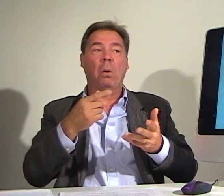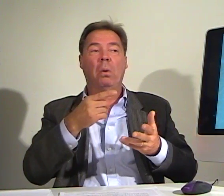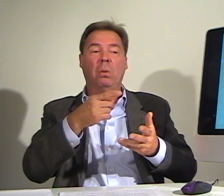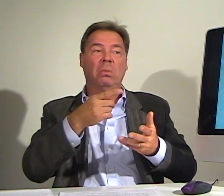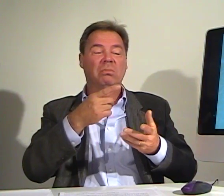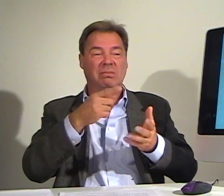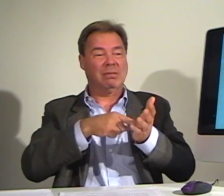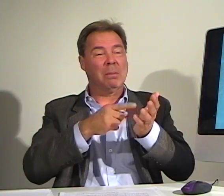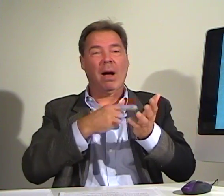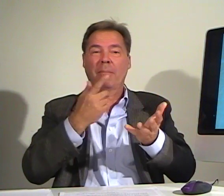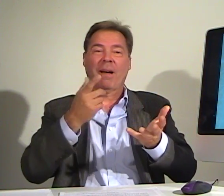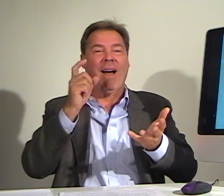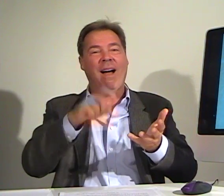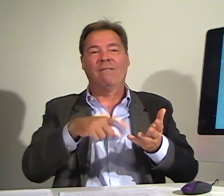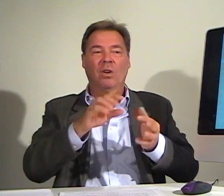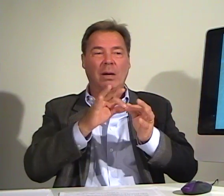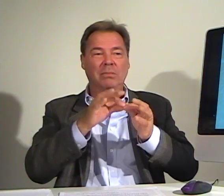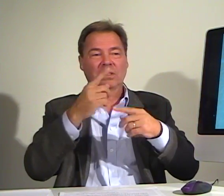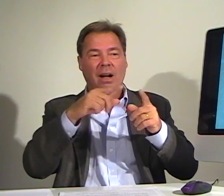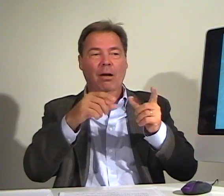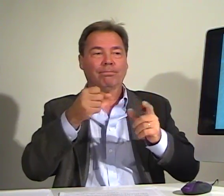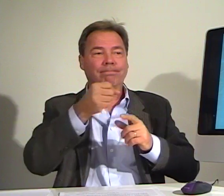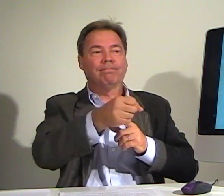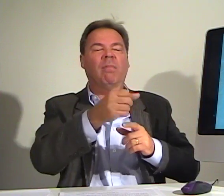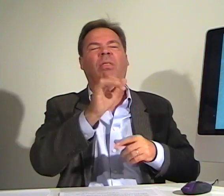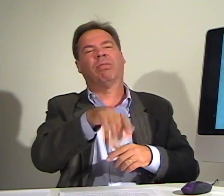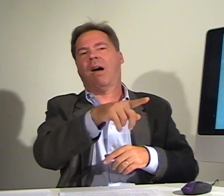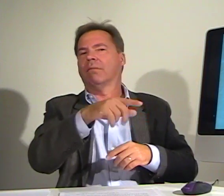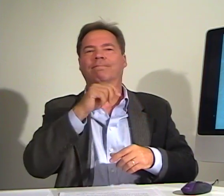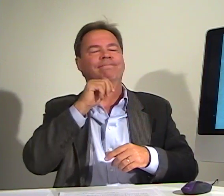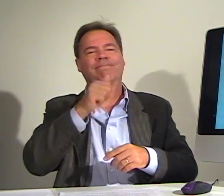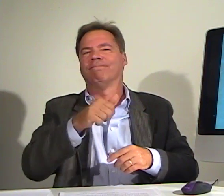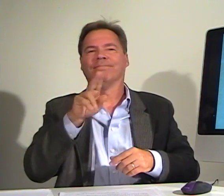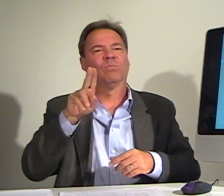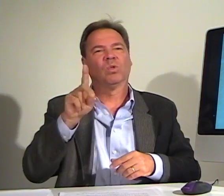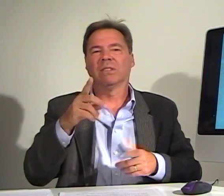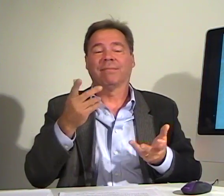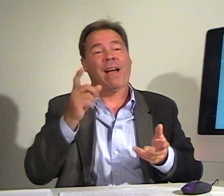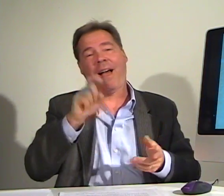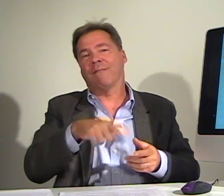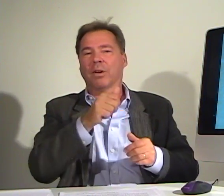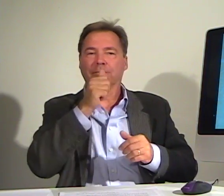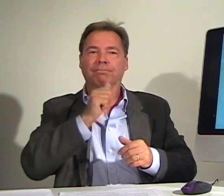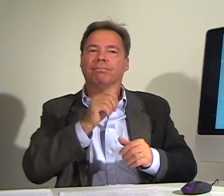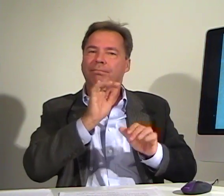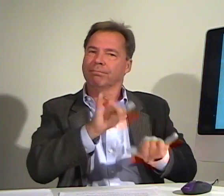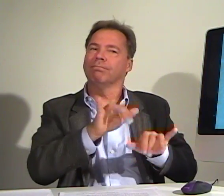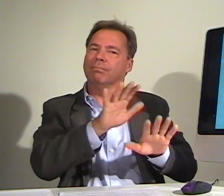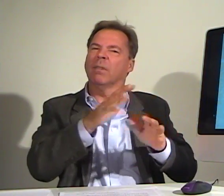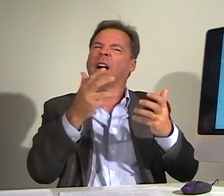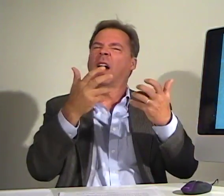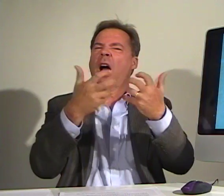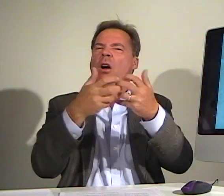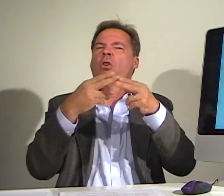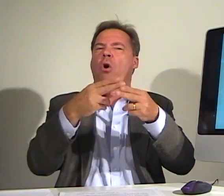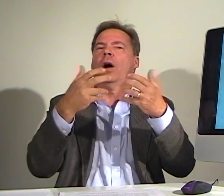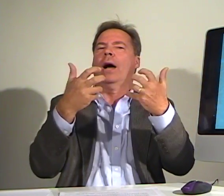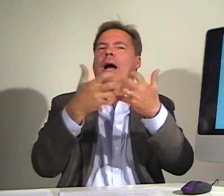that perhaps sometimes with deaf students, they're going to need a sign language interpreter because universal design doesn't meet